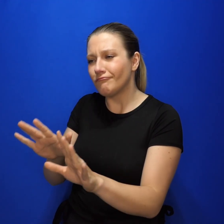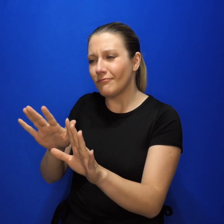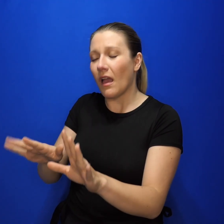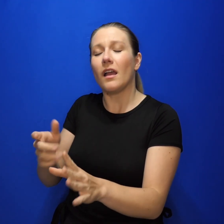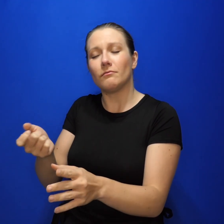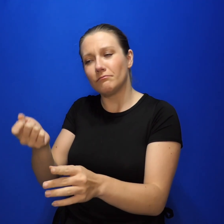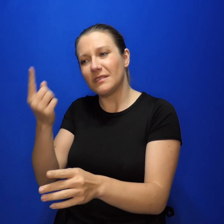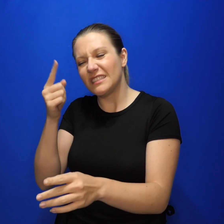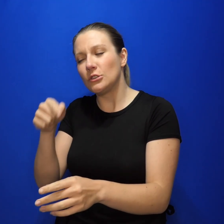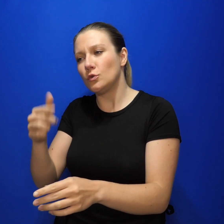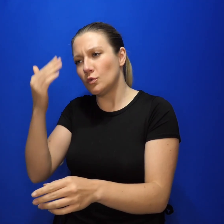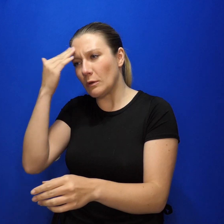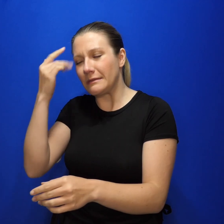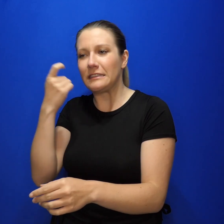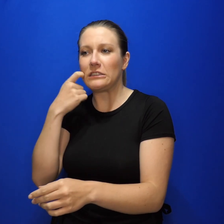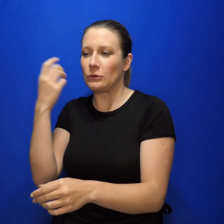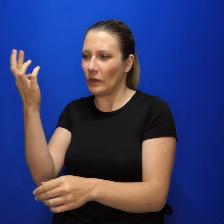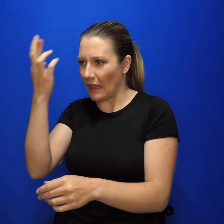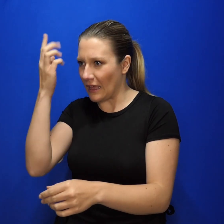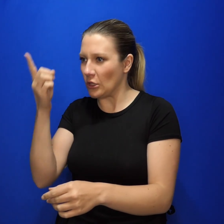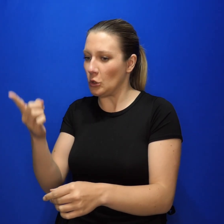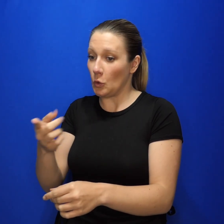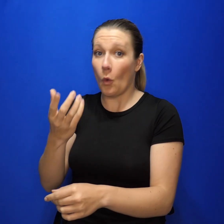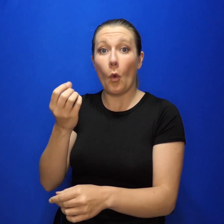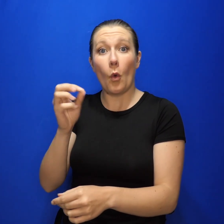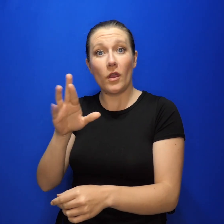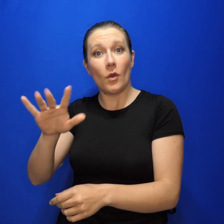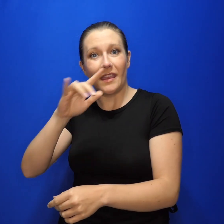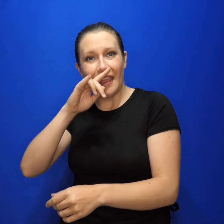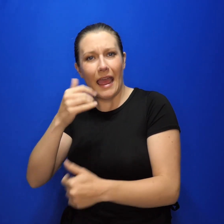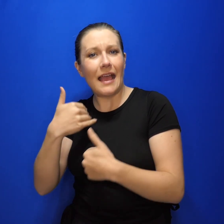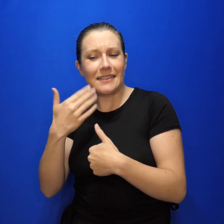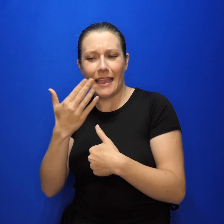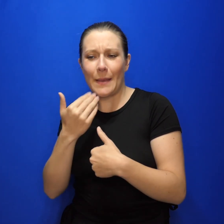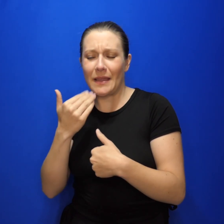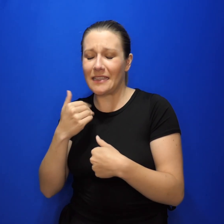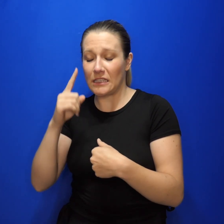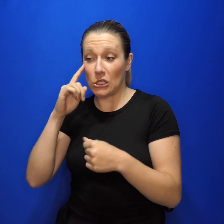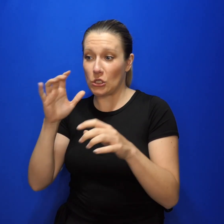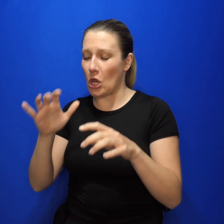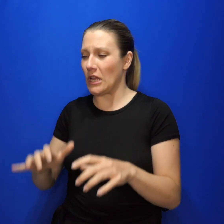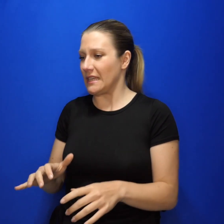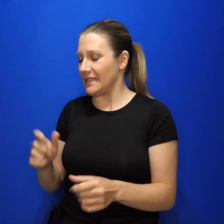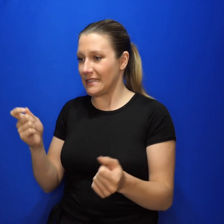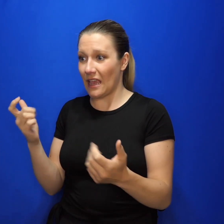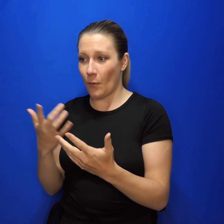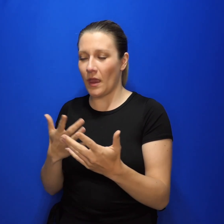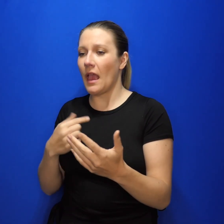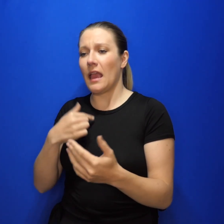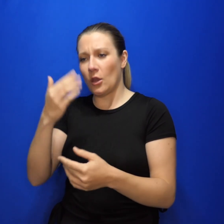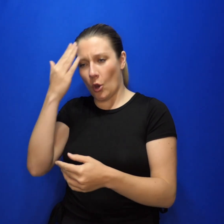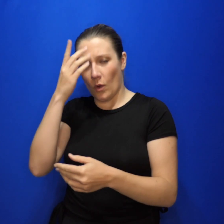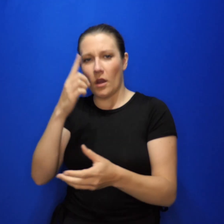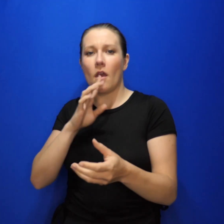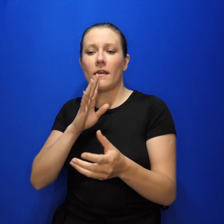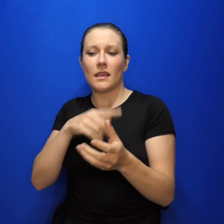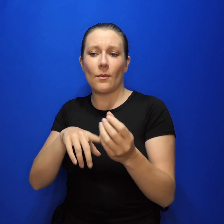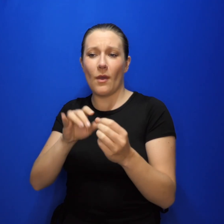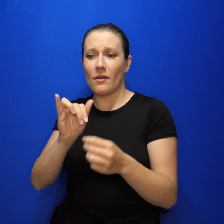to say, look, I know that you've just found out that you or your kid has diabetes. This is all very shocking. We're talking about insulin for food, but don't